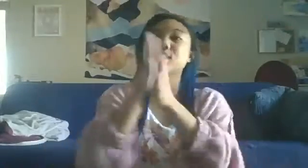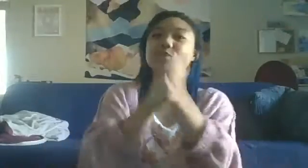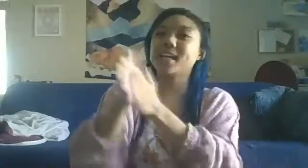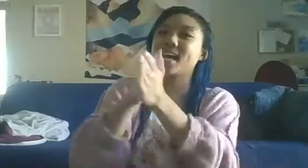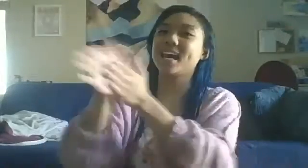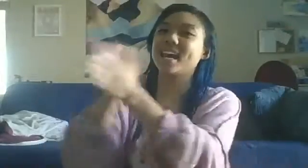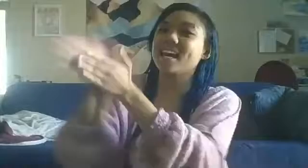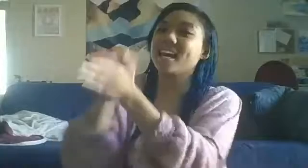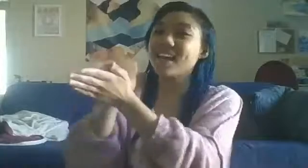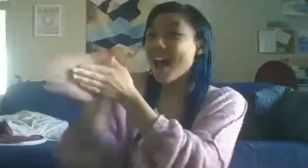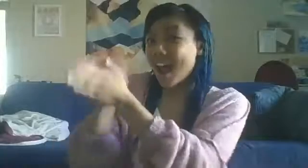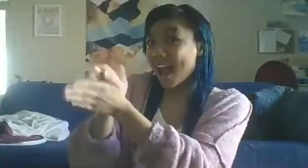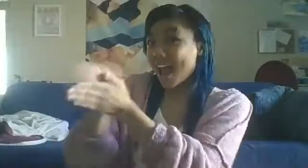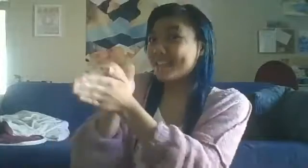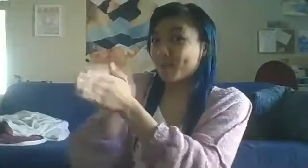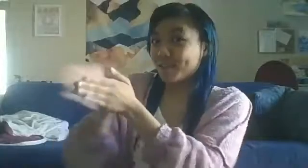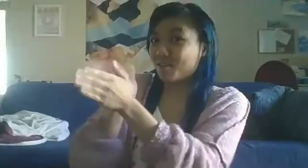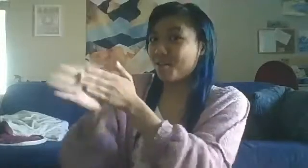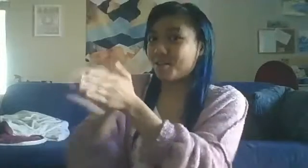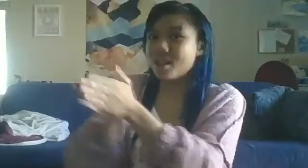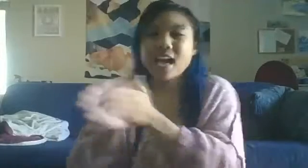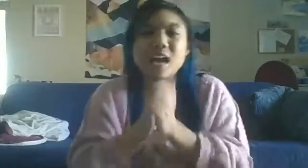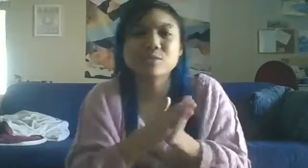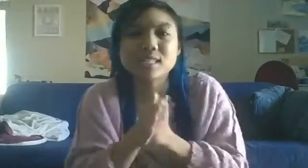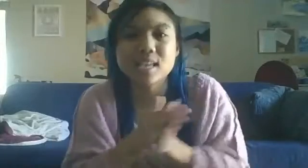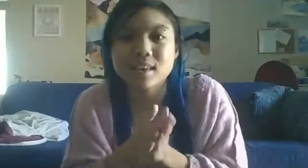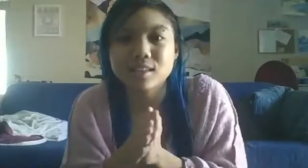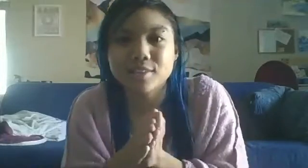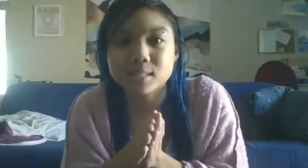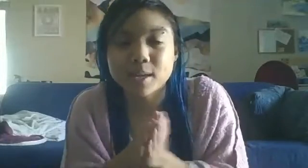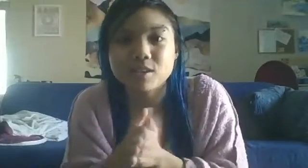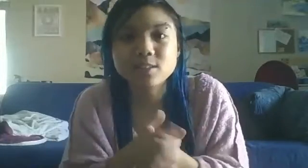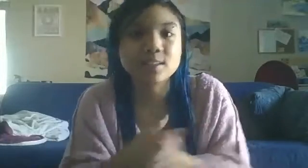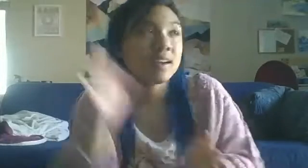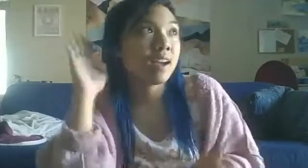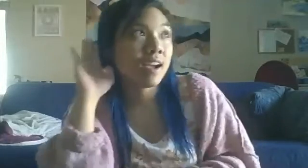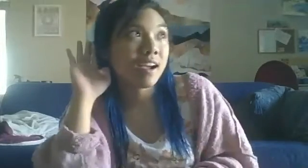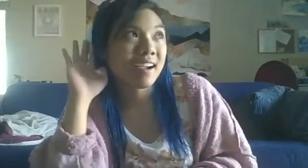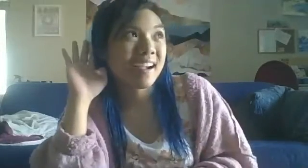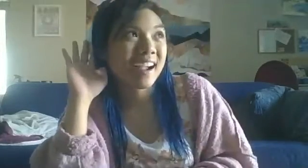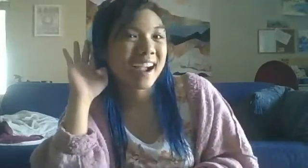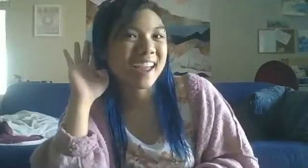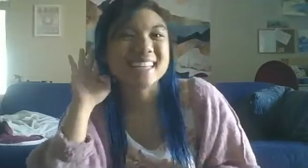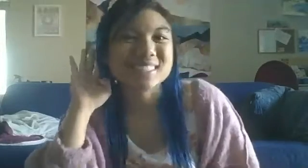it in Espanol. And how do we say thank you in Espanol? That's